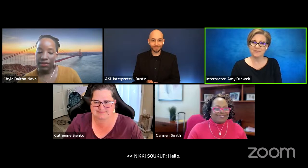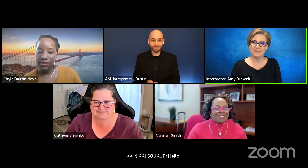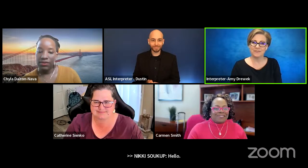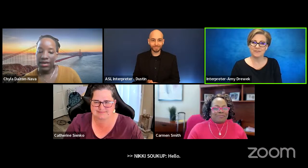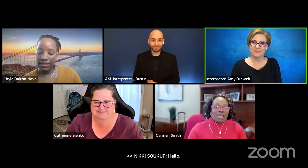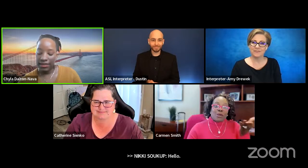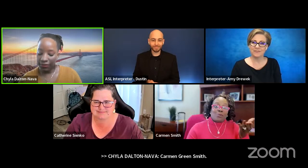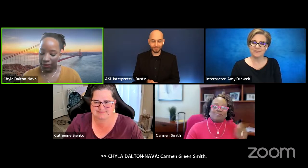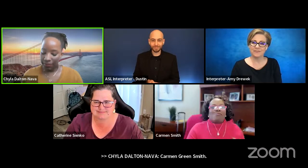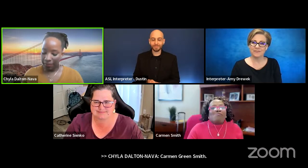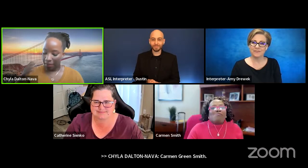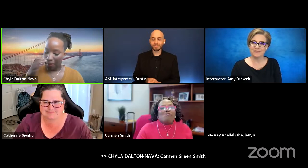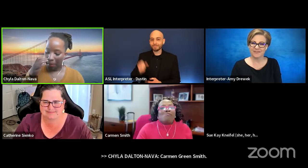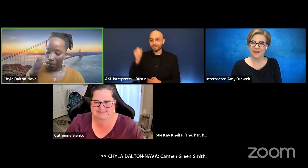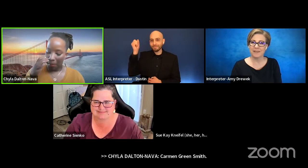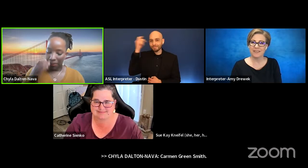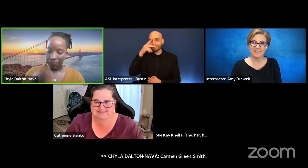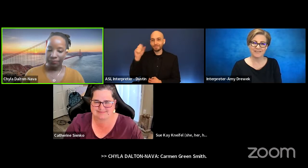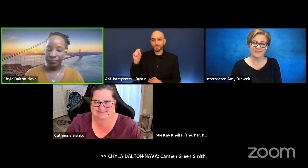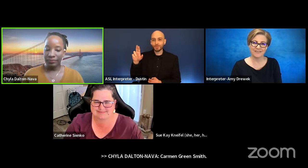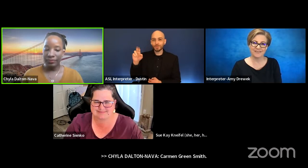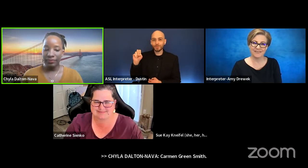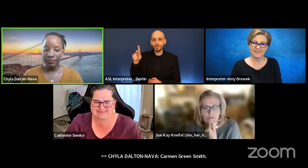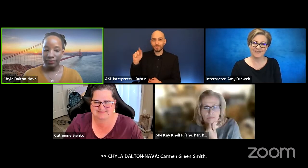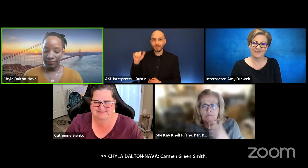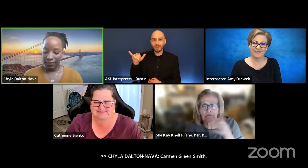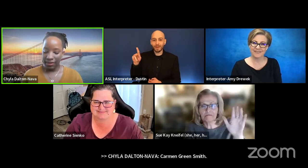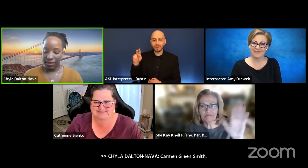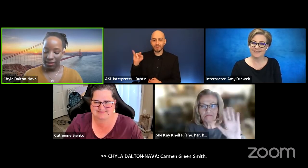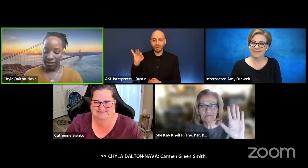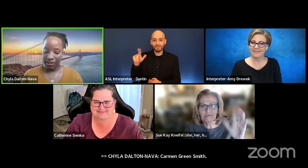Hi, Suke Neifel? I'm here.